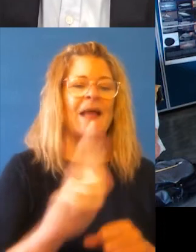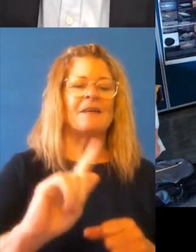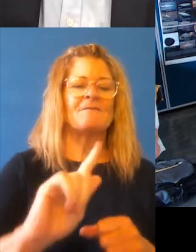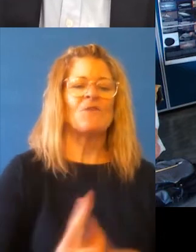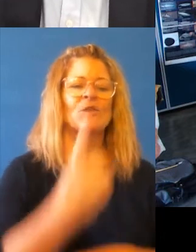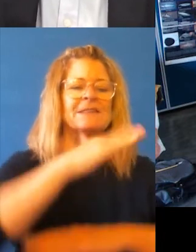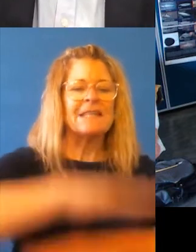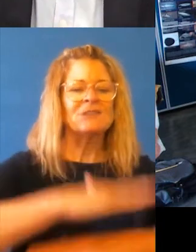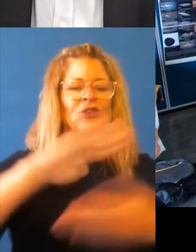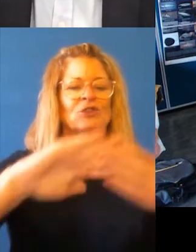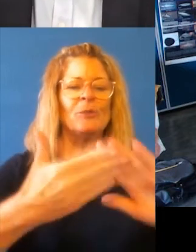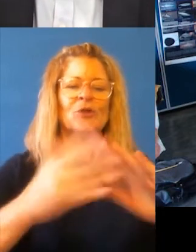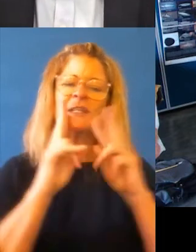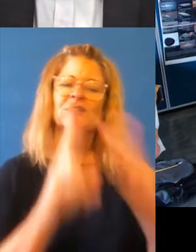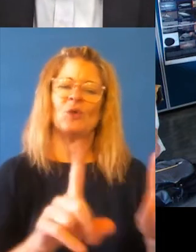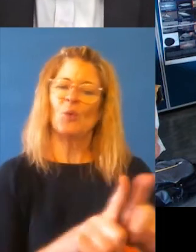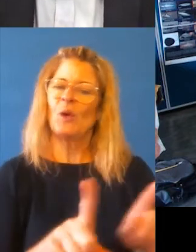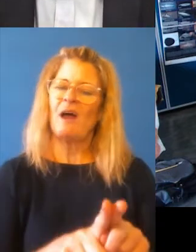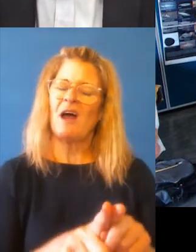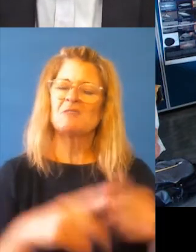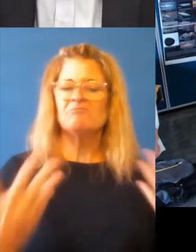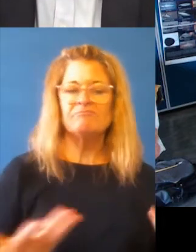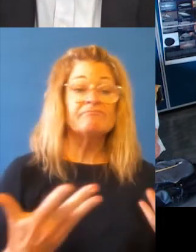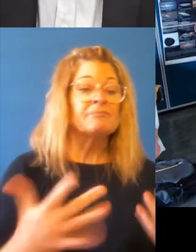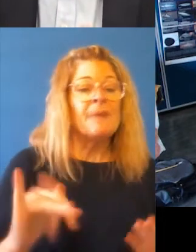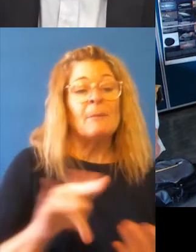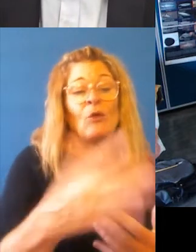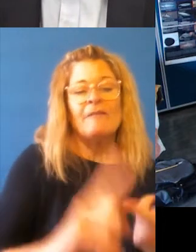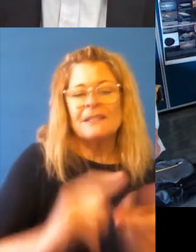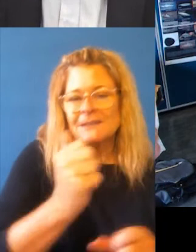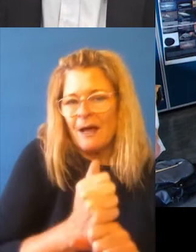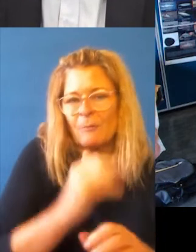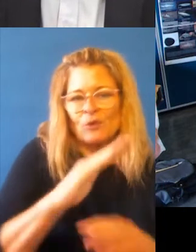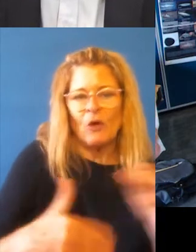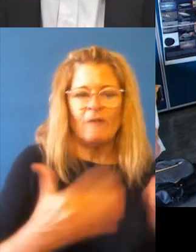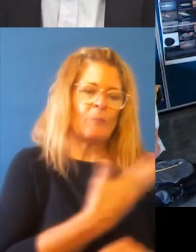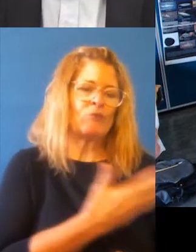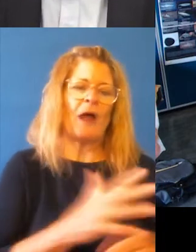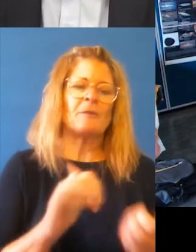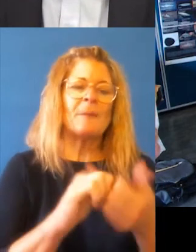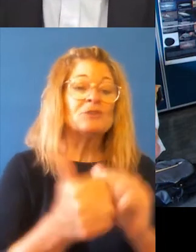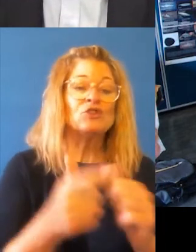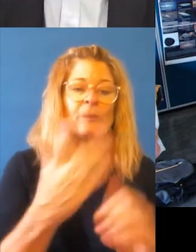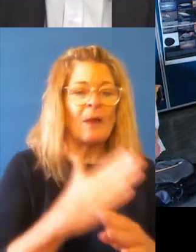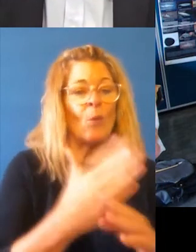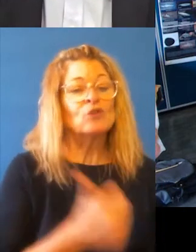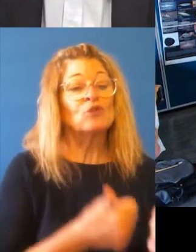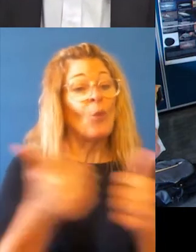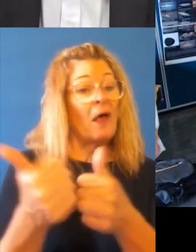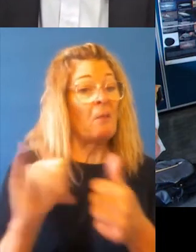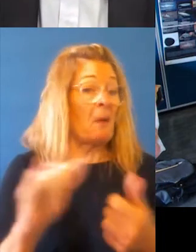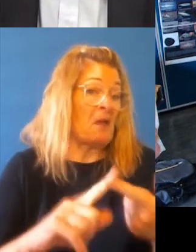your view? And if you've got any examples that you've seen of a proud partnership working well, feel free to refer to that too as